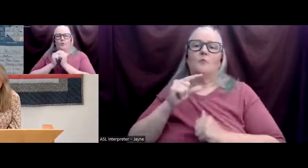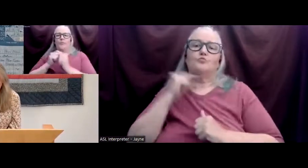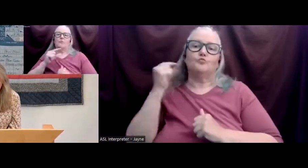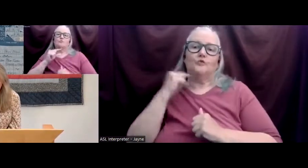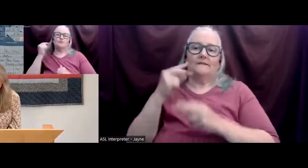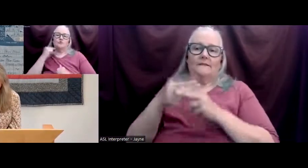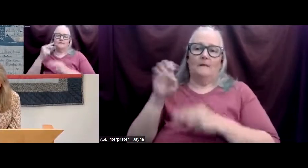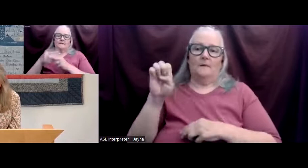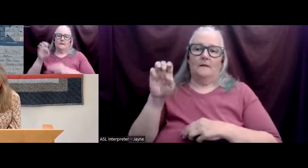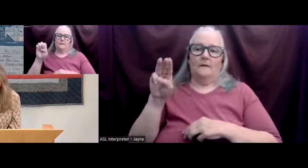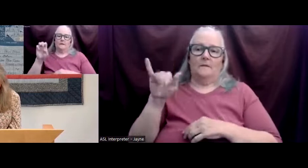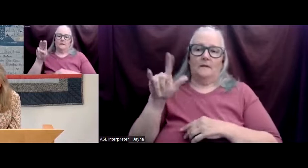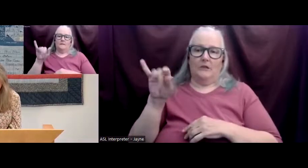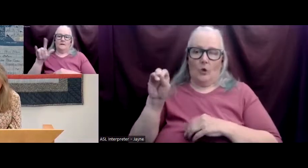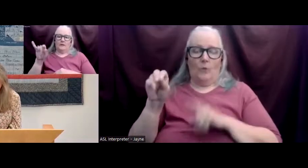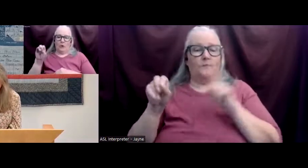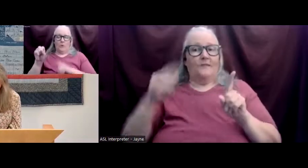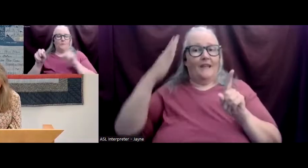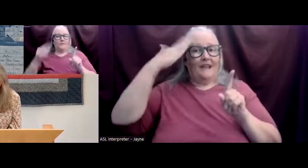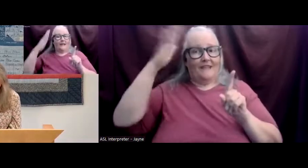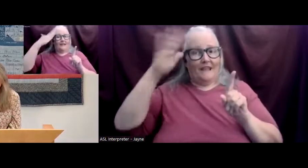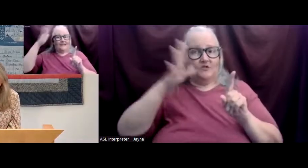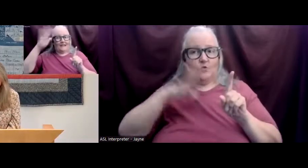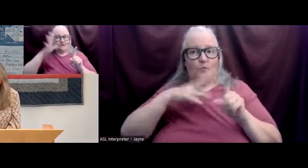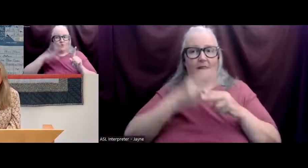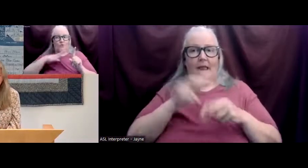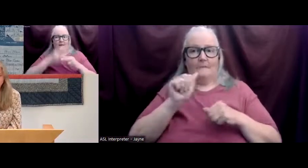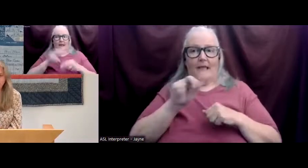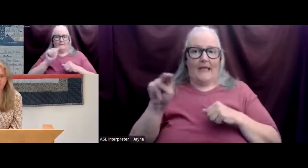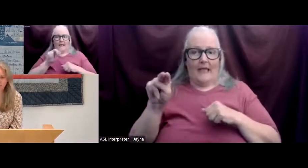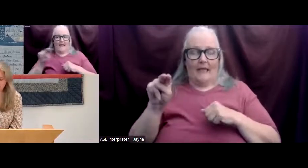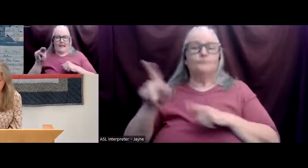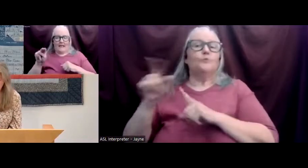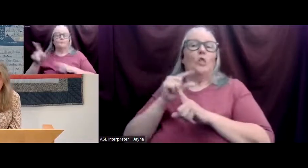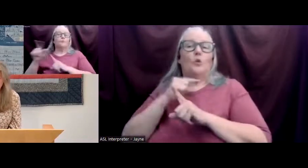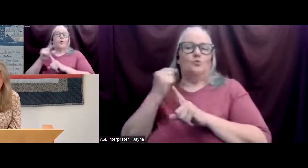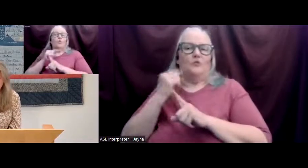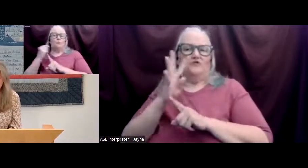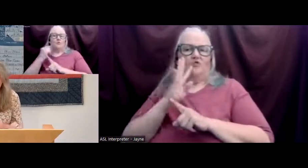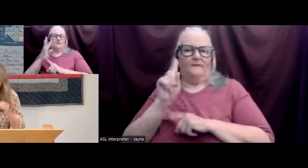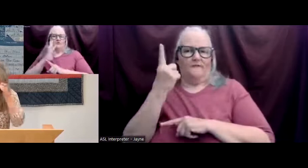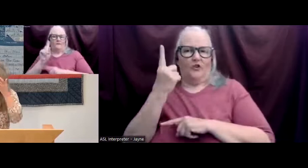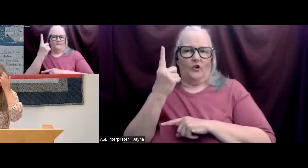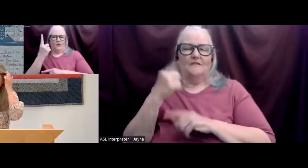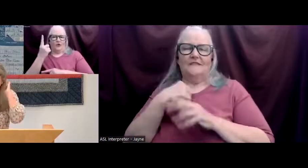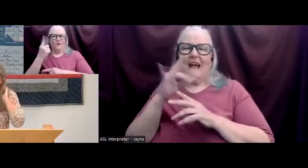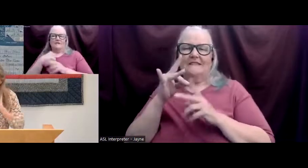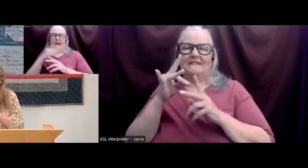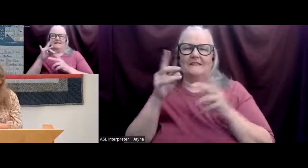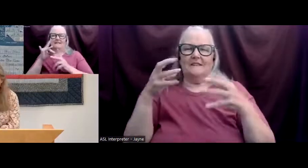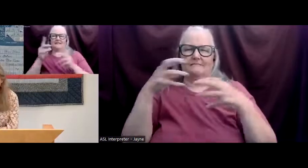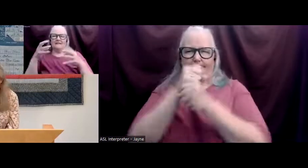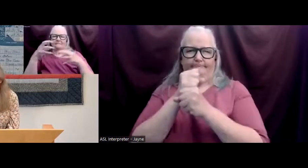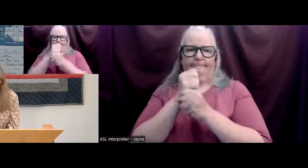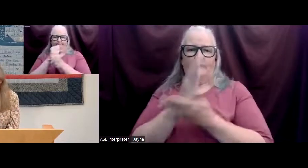Emilio and an agnostic woman named Anne, and it starts with the priest speaking. I have edited for brevity.